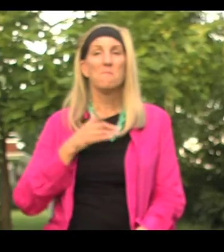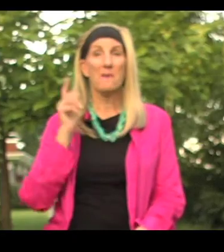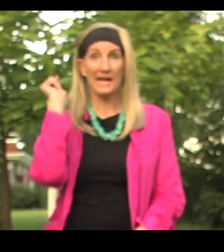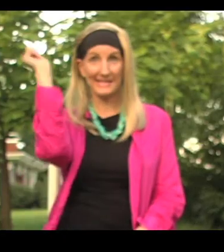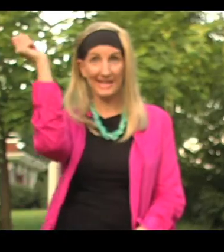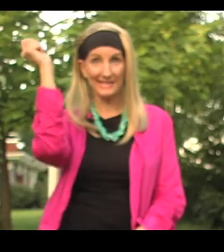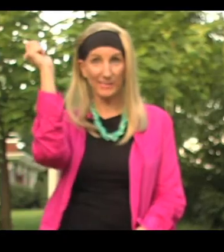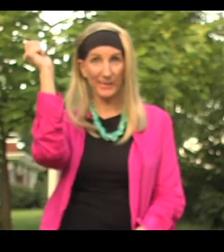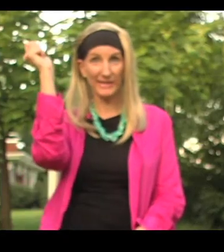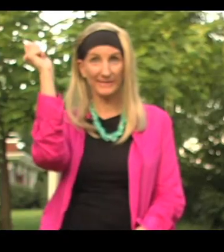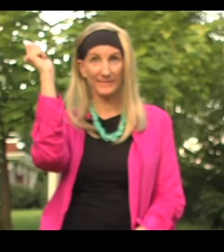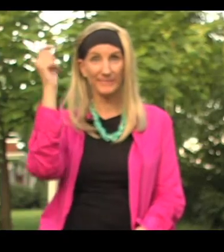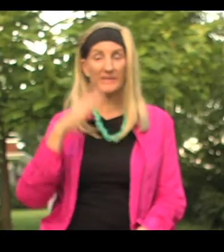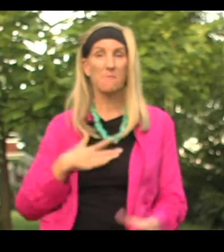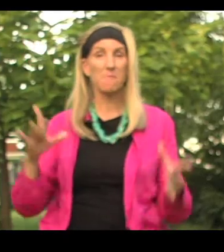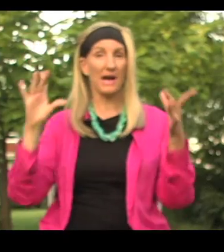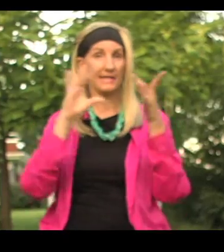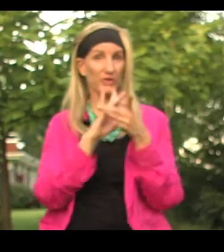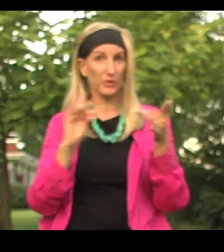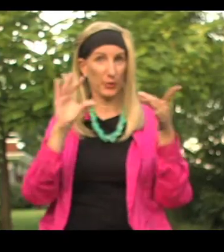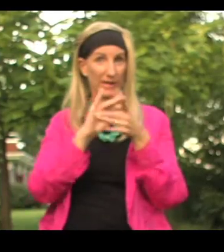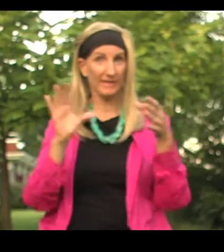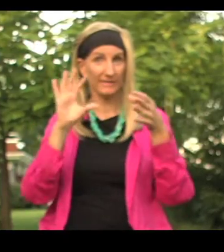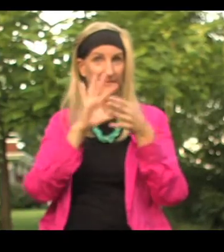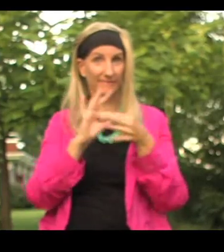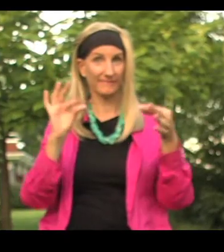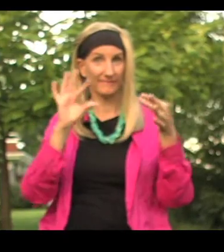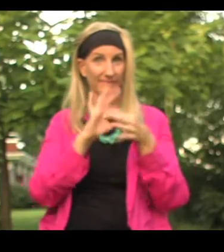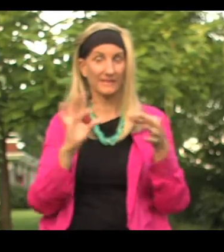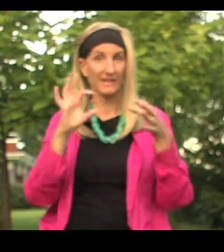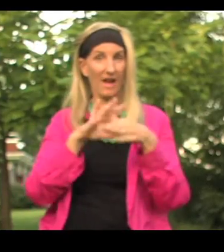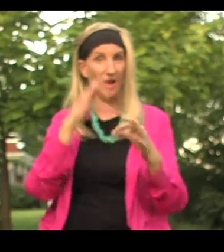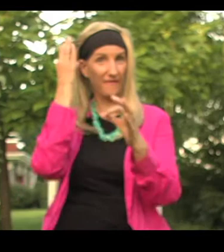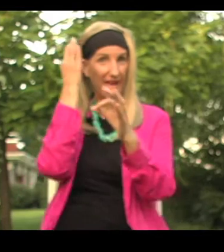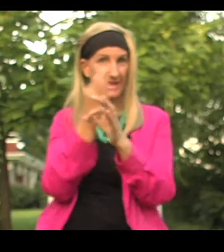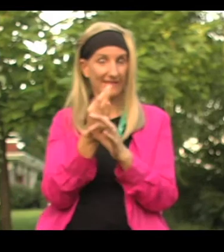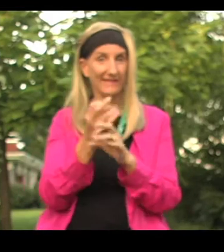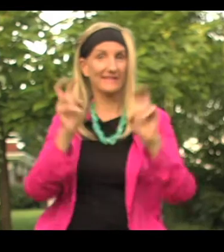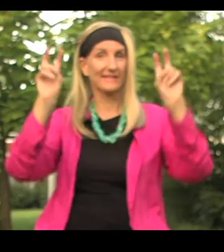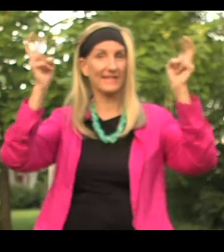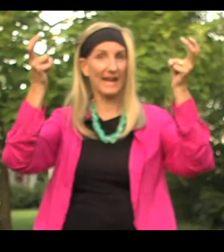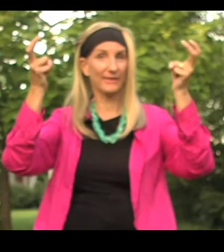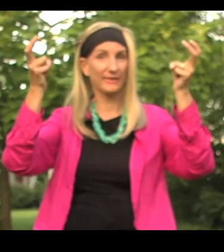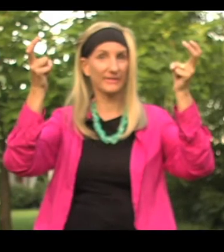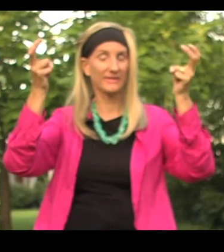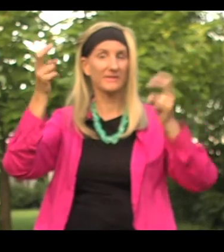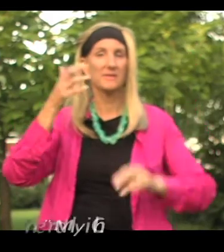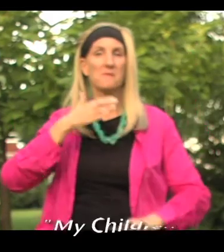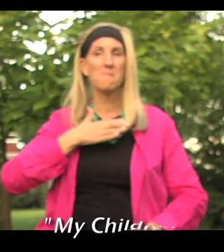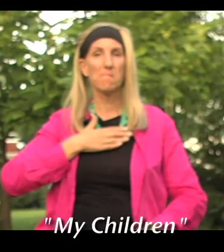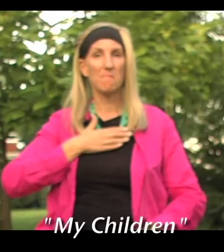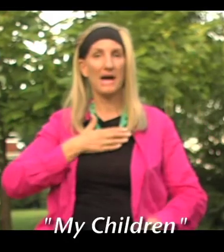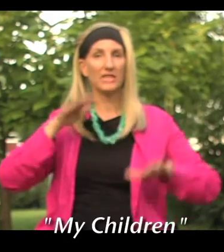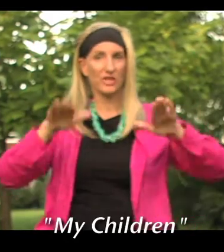My testimony, my story of faith is entitled, My